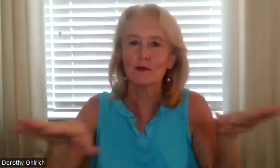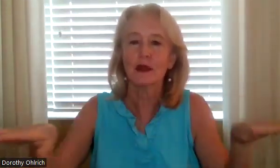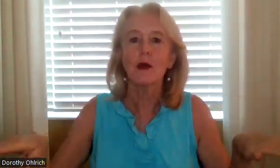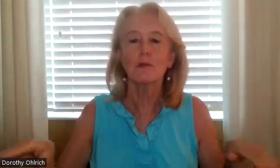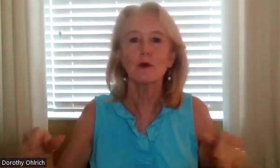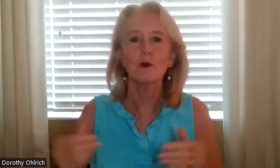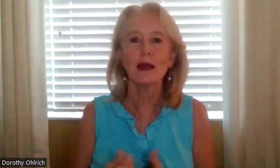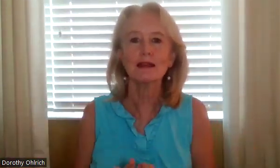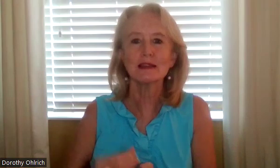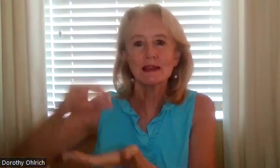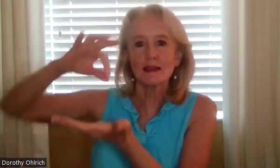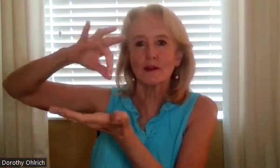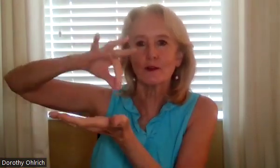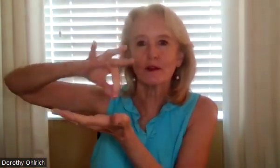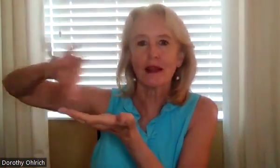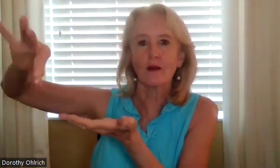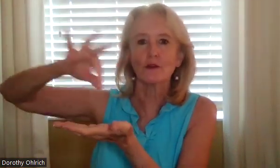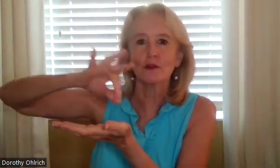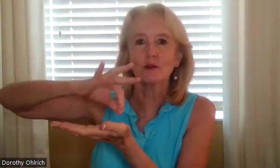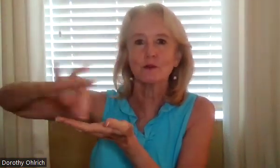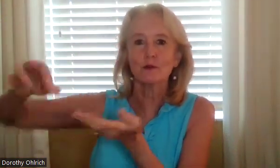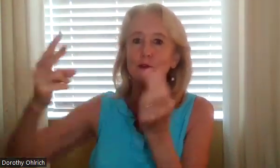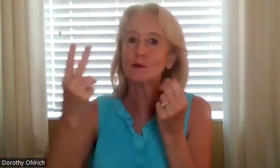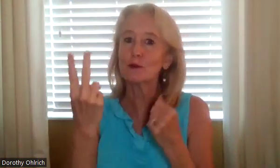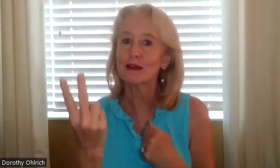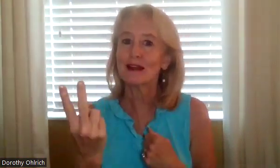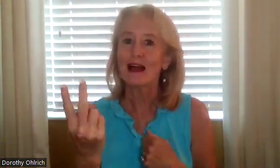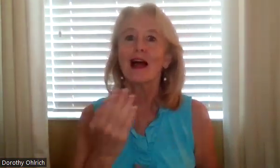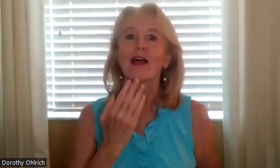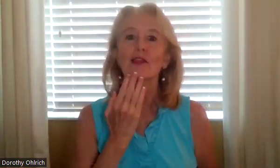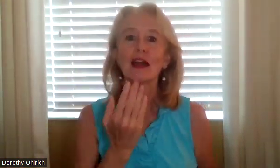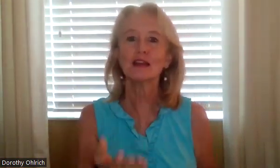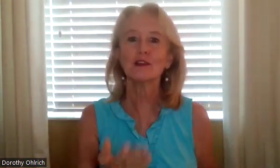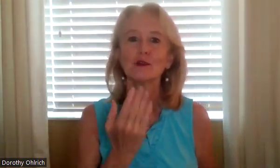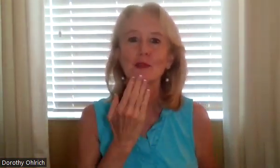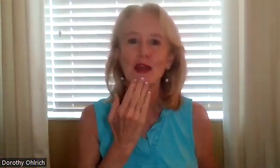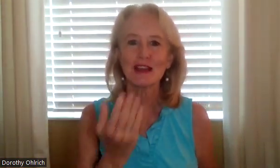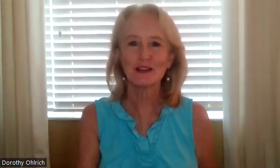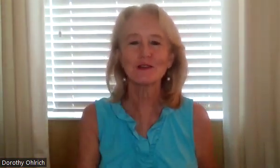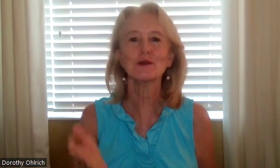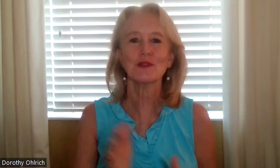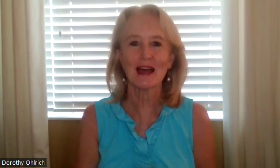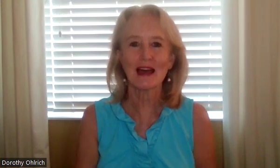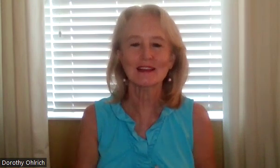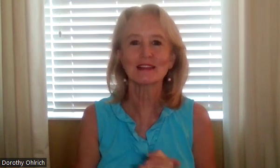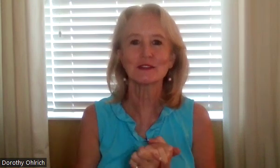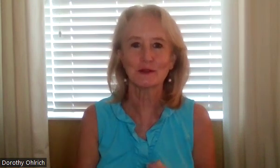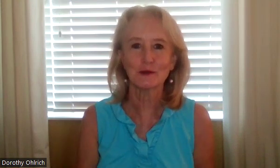ground. Pooh and Tigger count to 2. Thank you, that'll do.